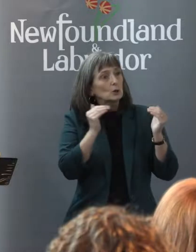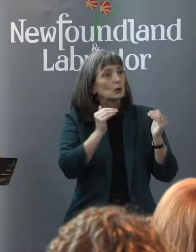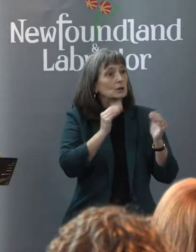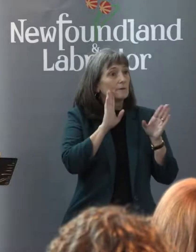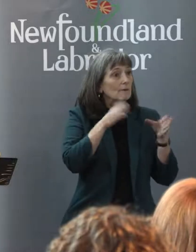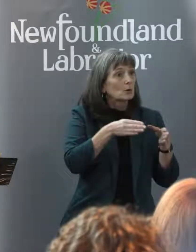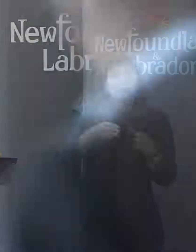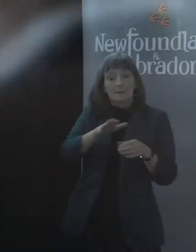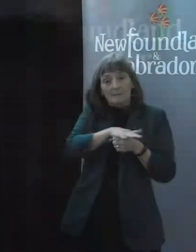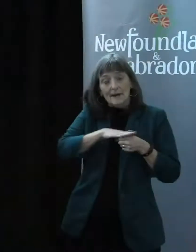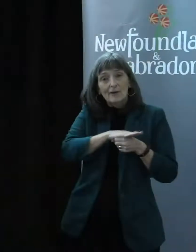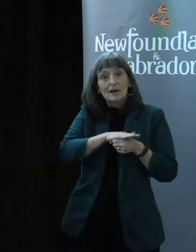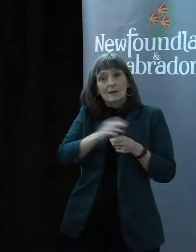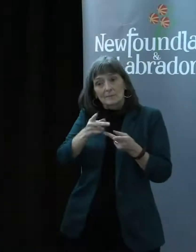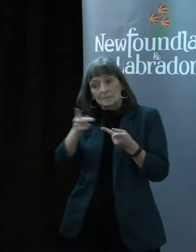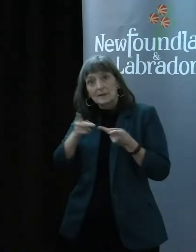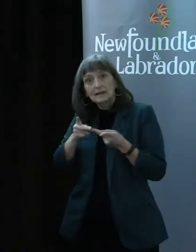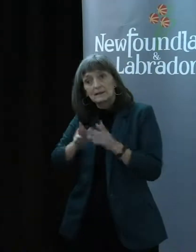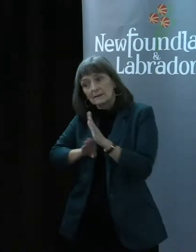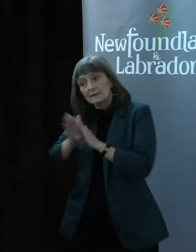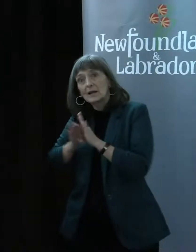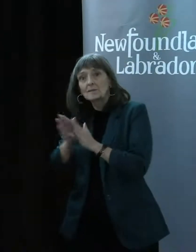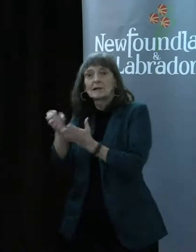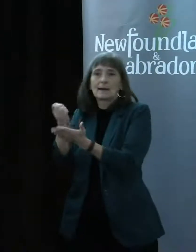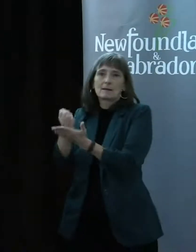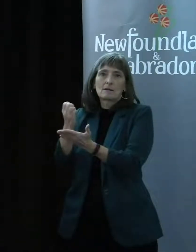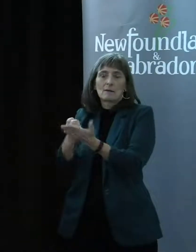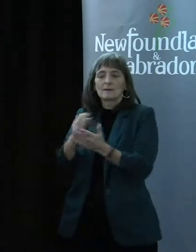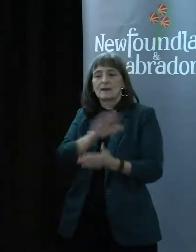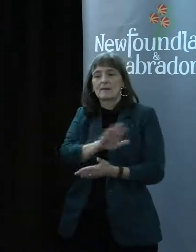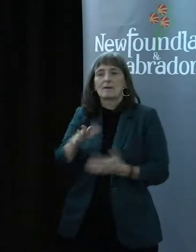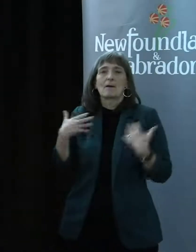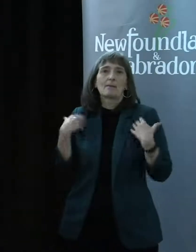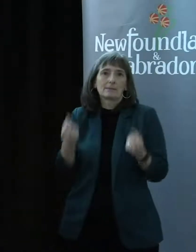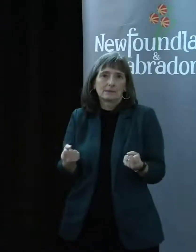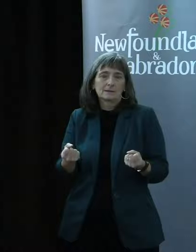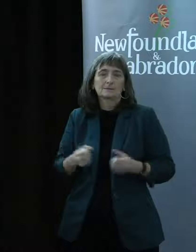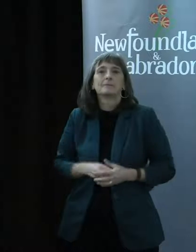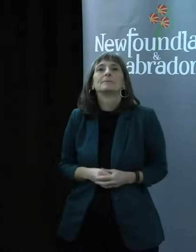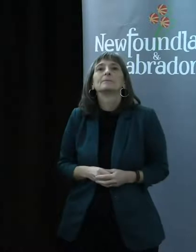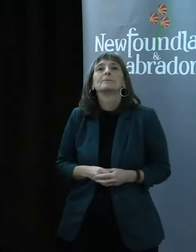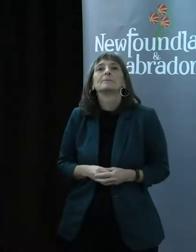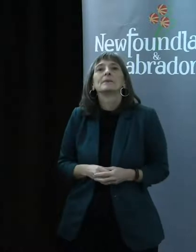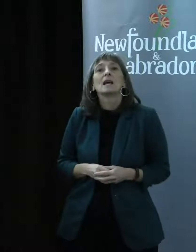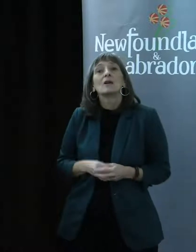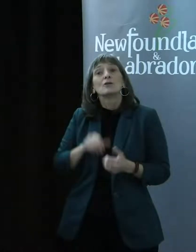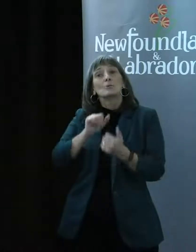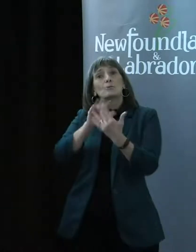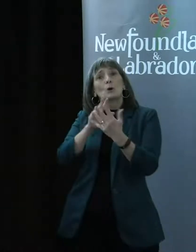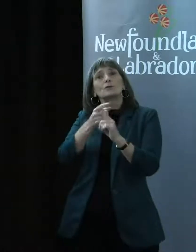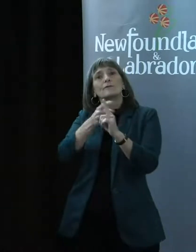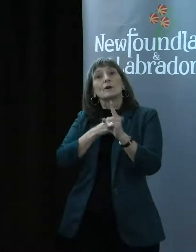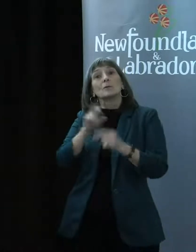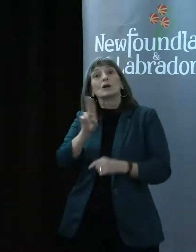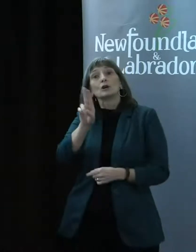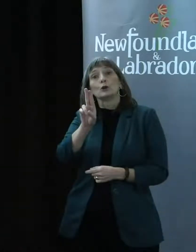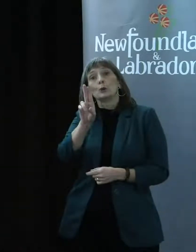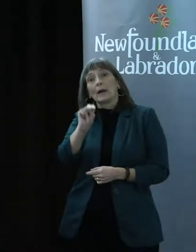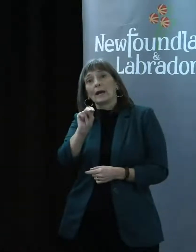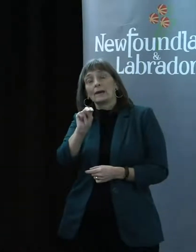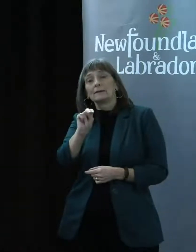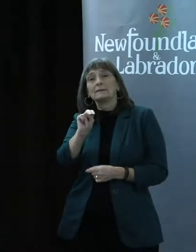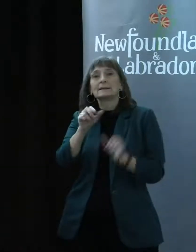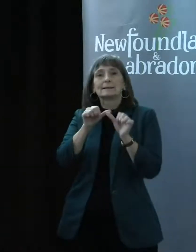the well-being of people and places. The approach draws on the United Nations Sustainable